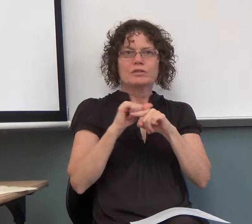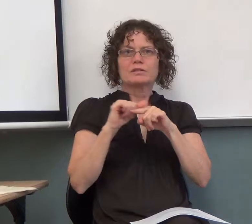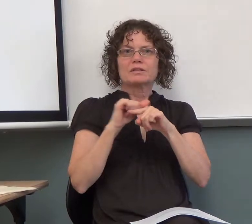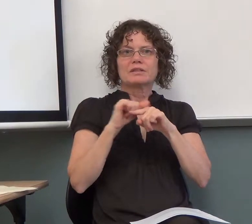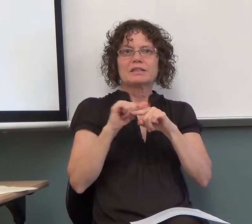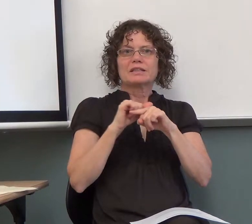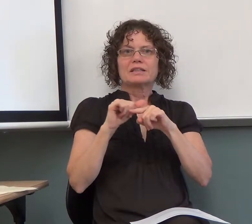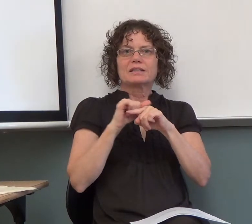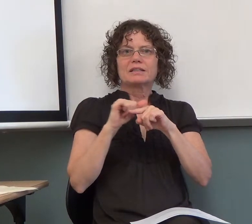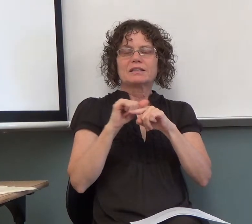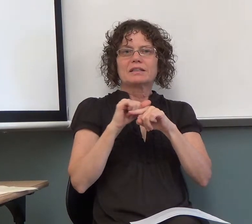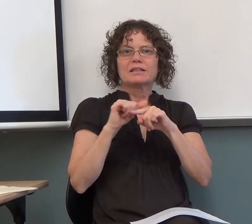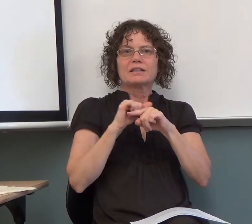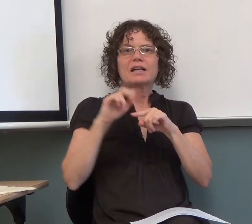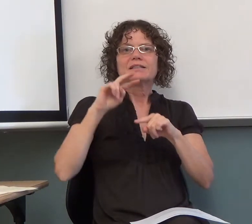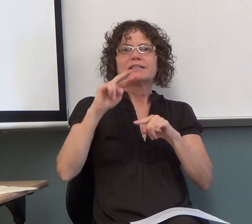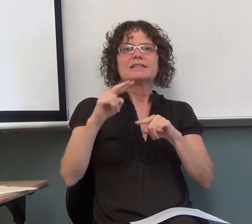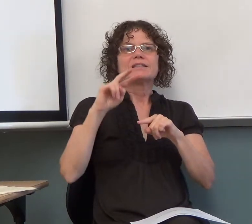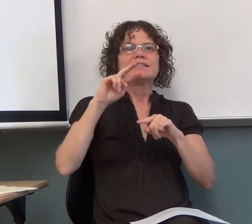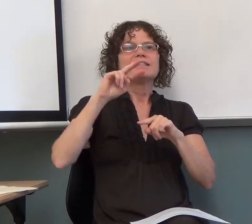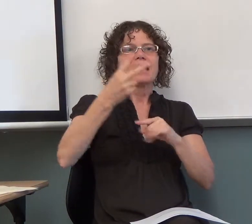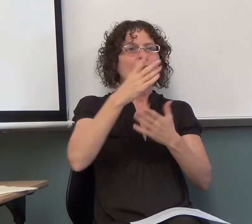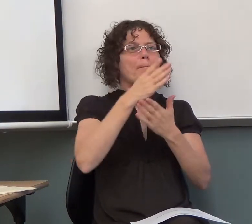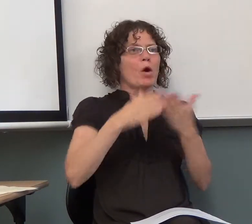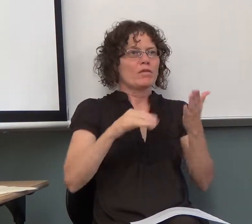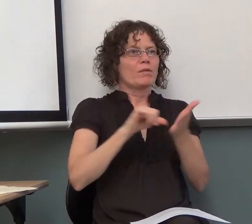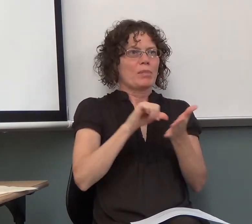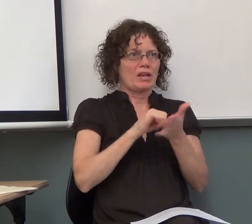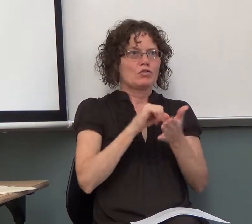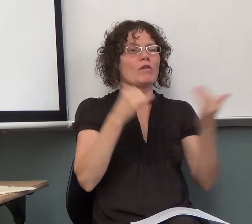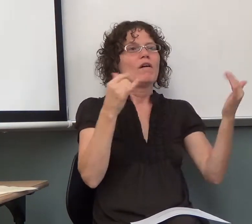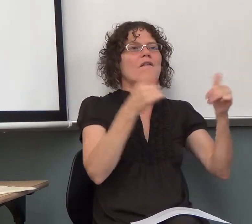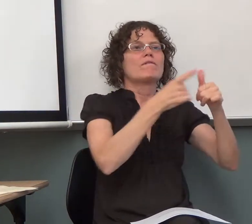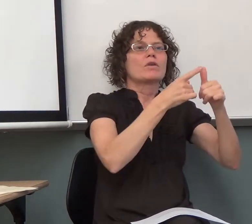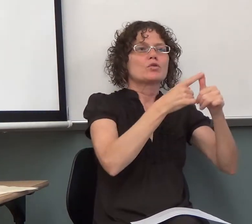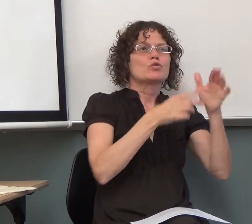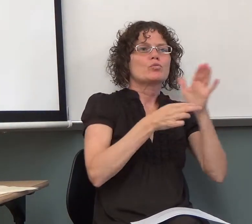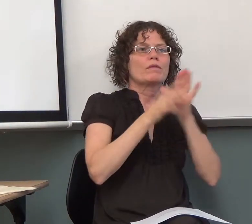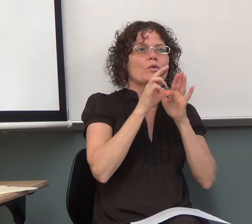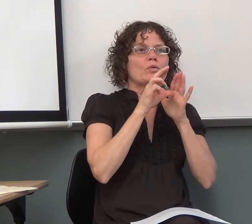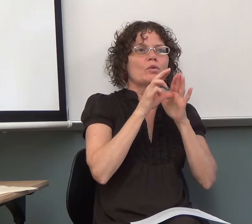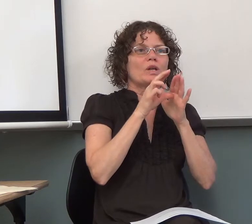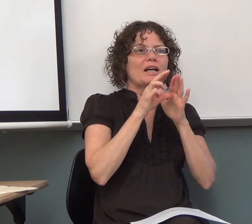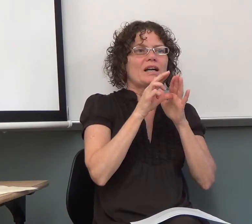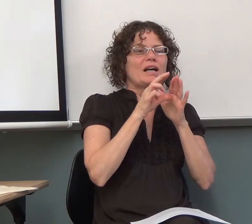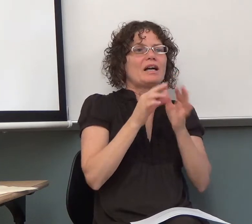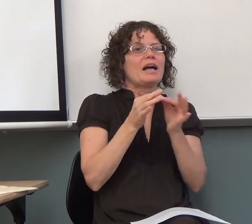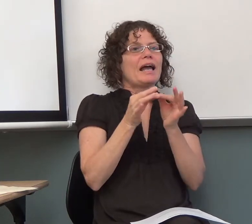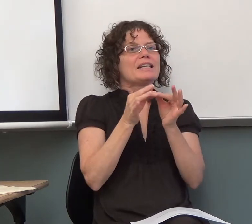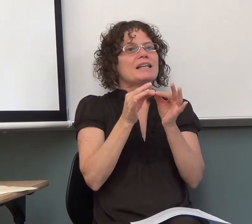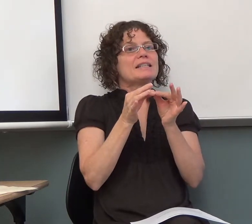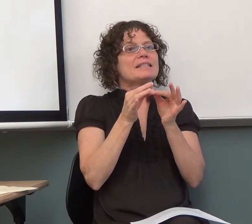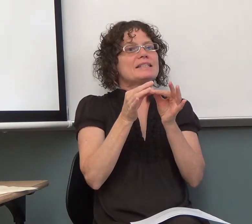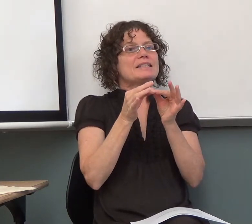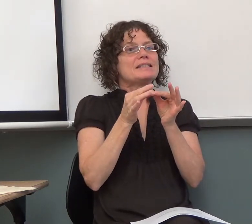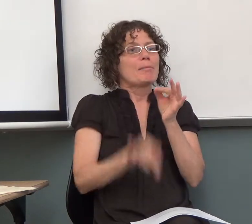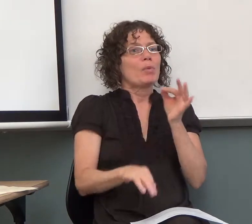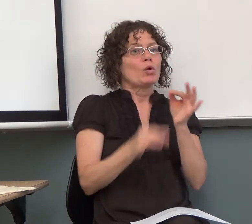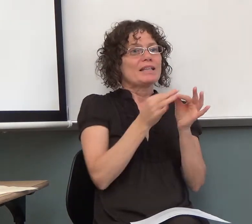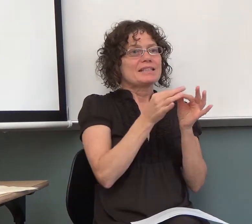we get started with that, I just want to review a couple of quick things, okay? So, a simple sentence, okay, a simple sentence has a